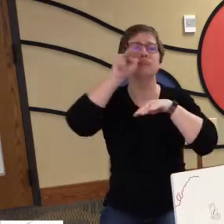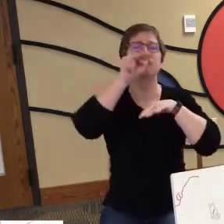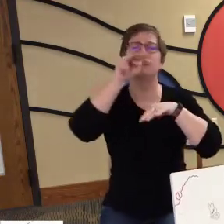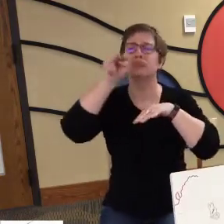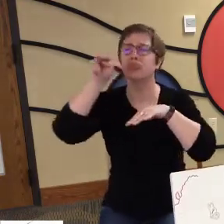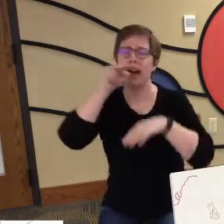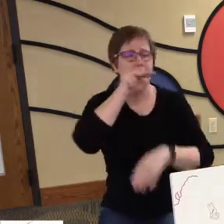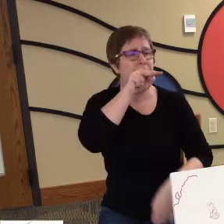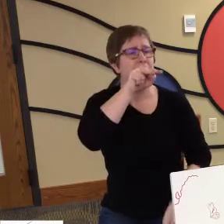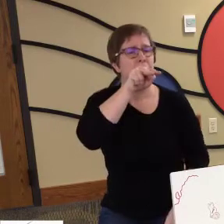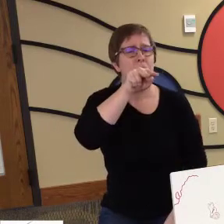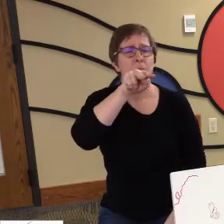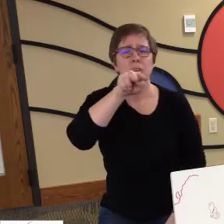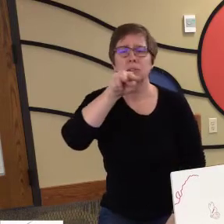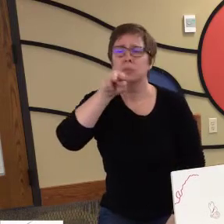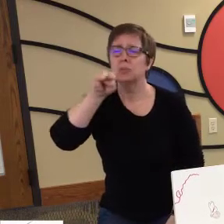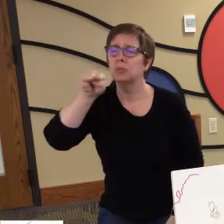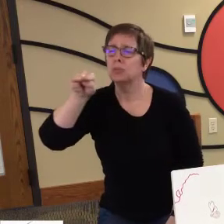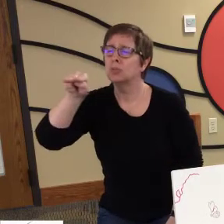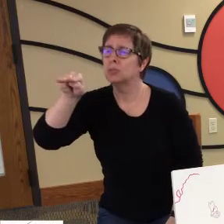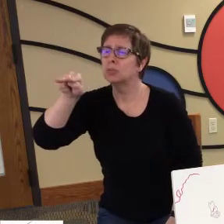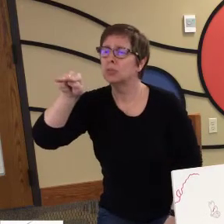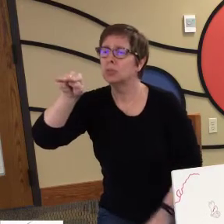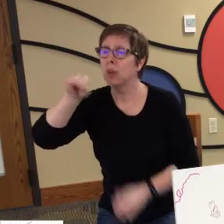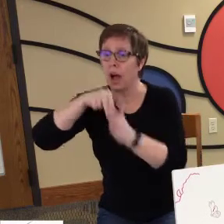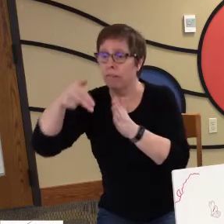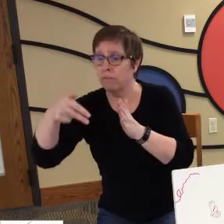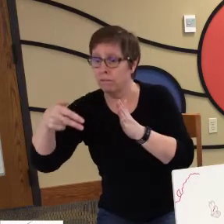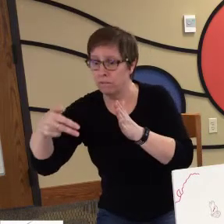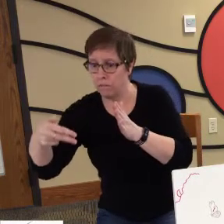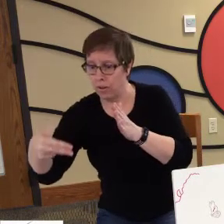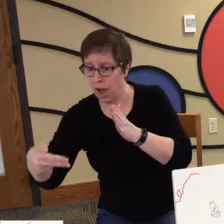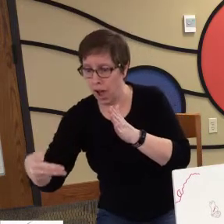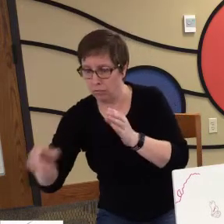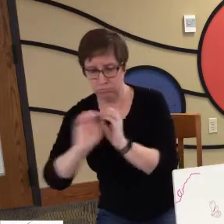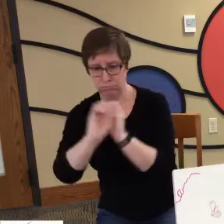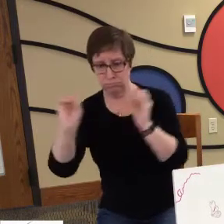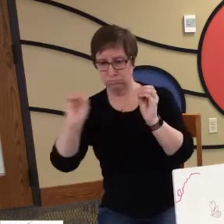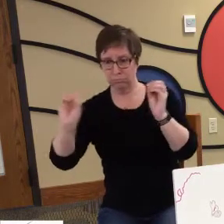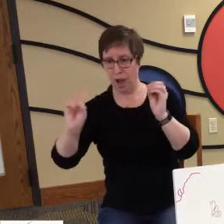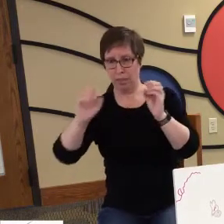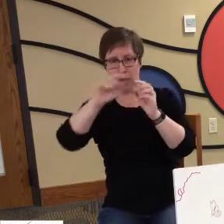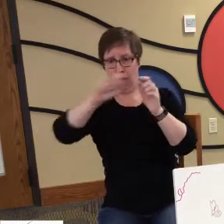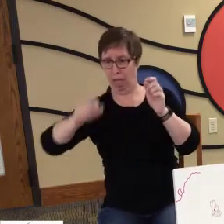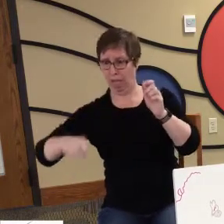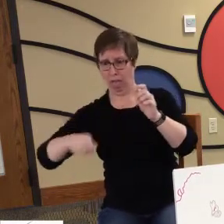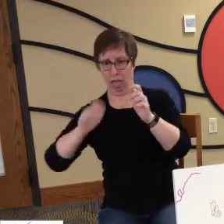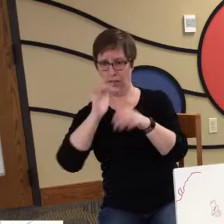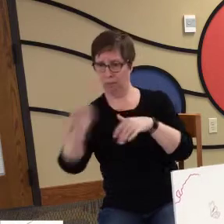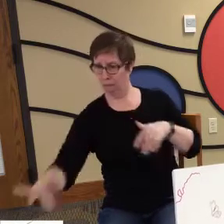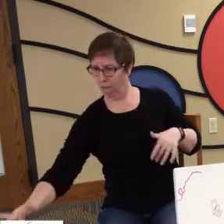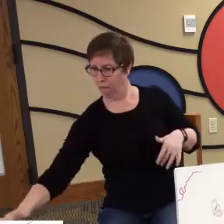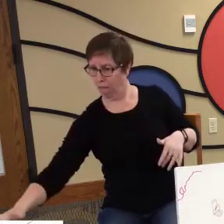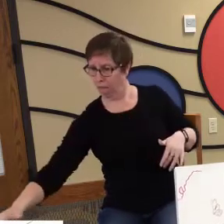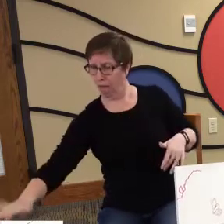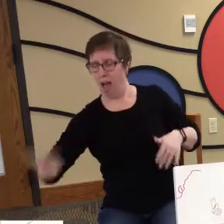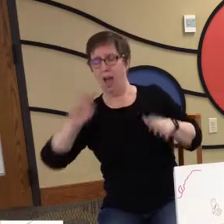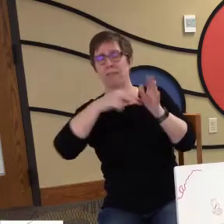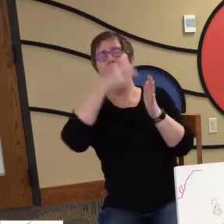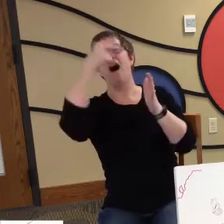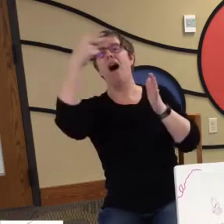But as he looked down over the other side, he slipped, and there wasn't any other side of the mountain. He